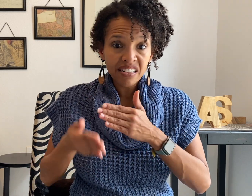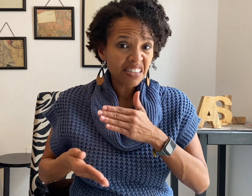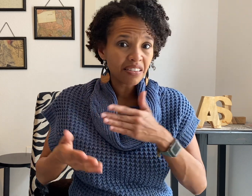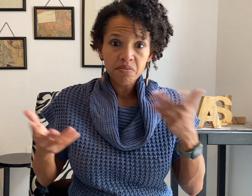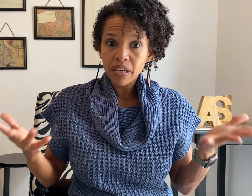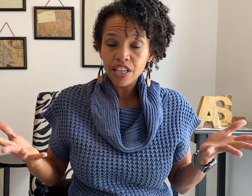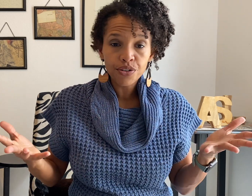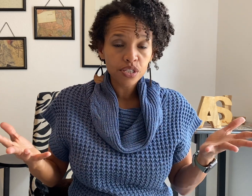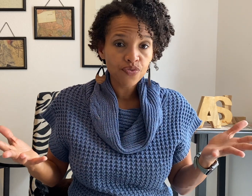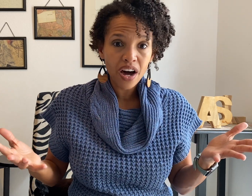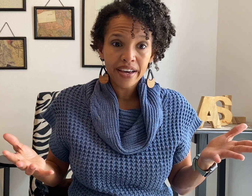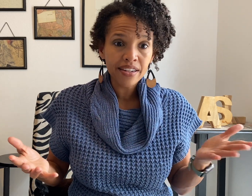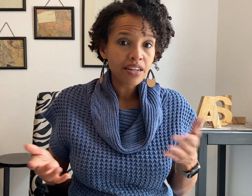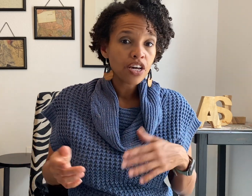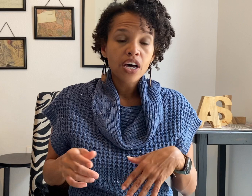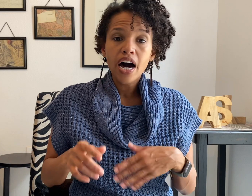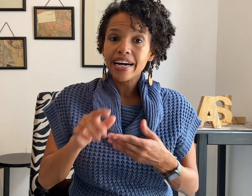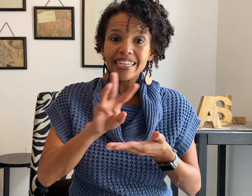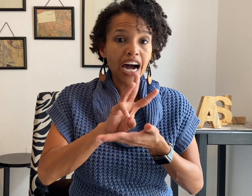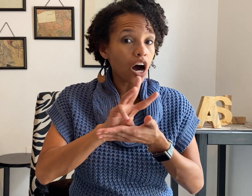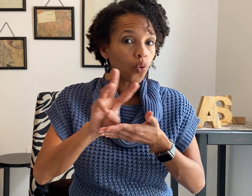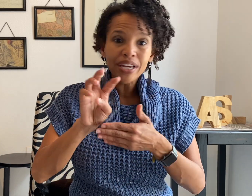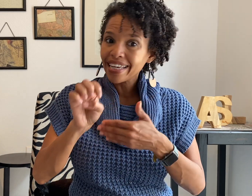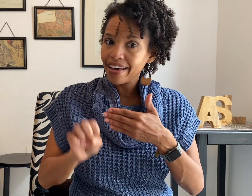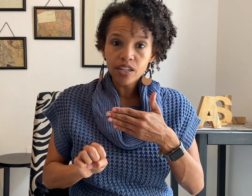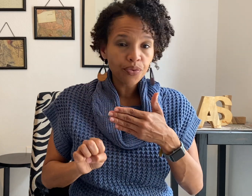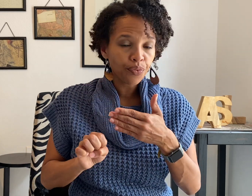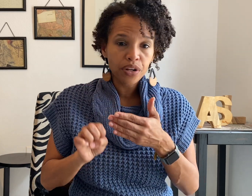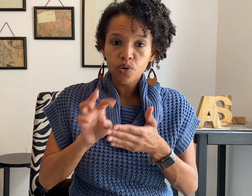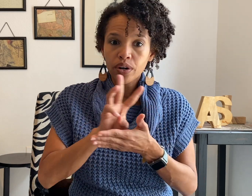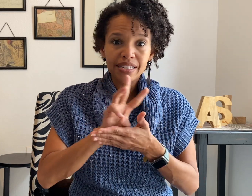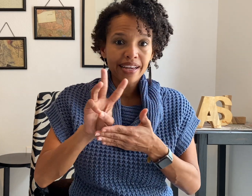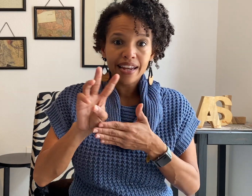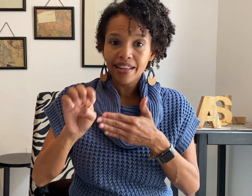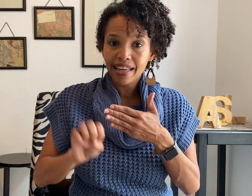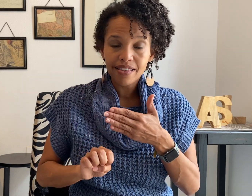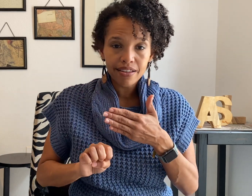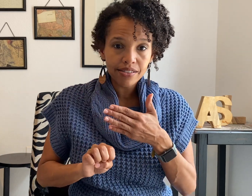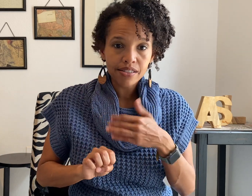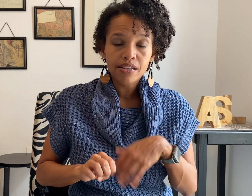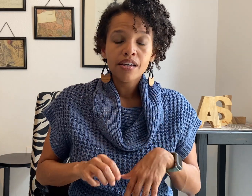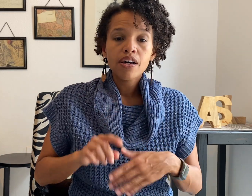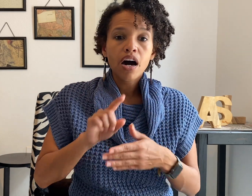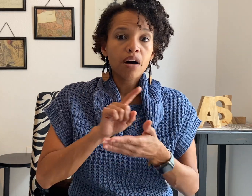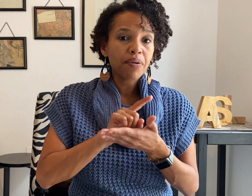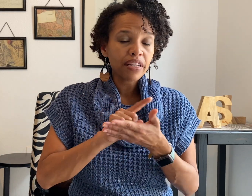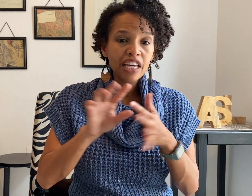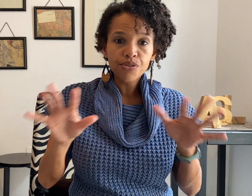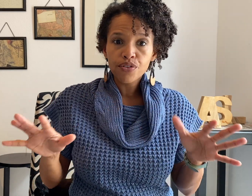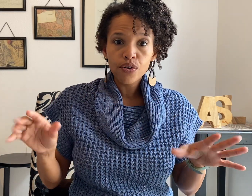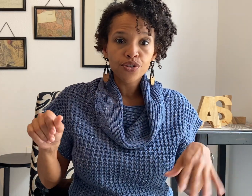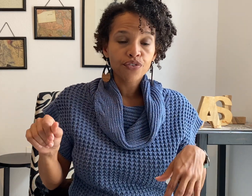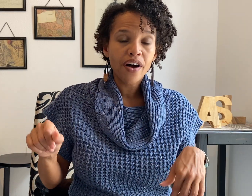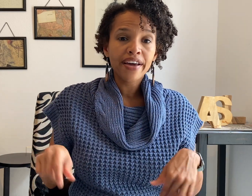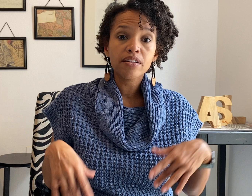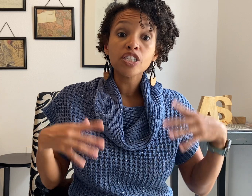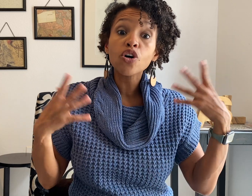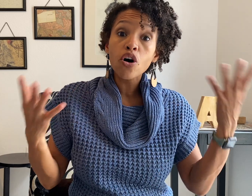weekend. Either is fine. Not weekend, we don't want to sign it like this. But either of those are fine. You'll also